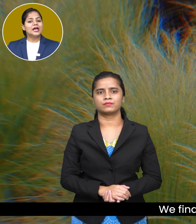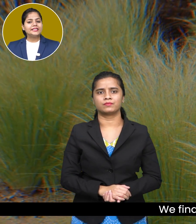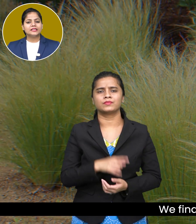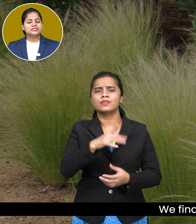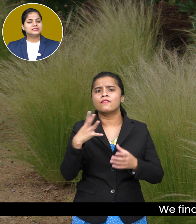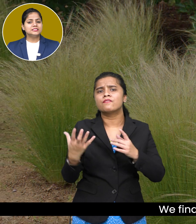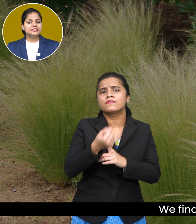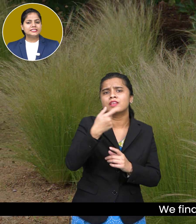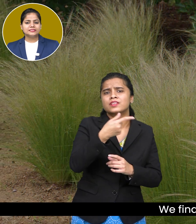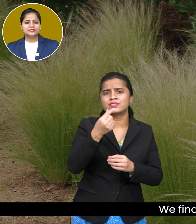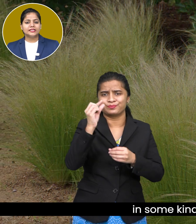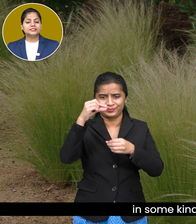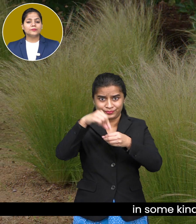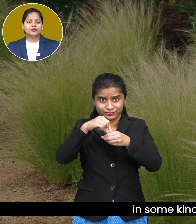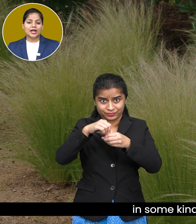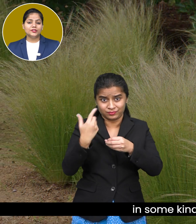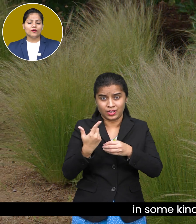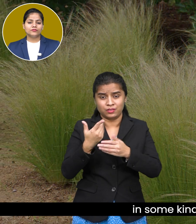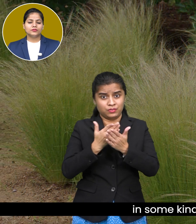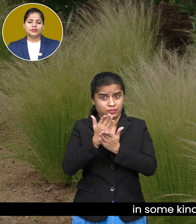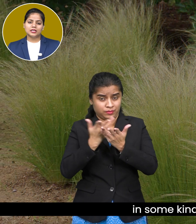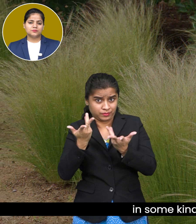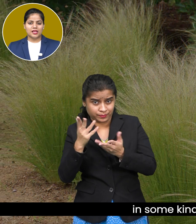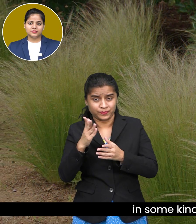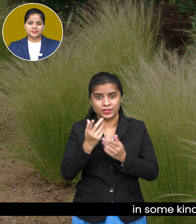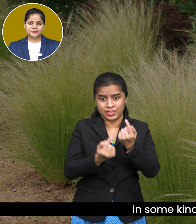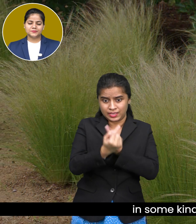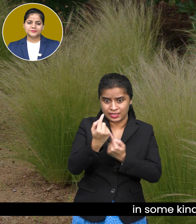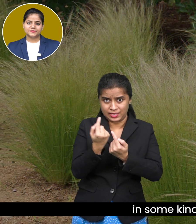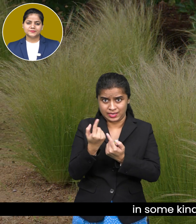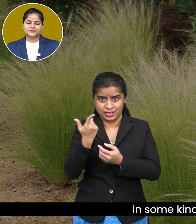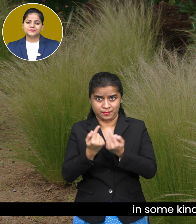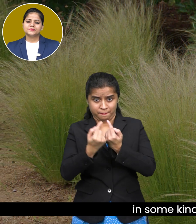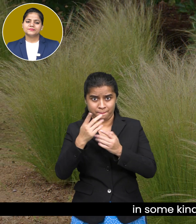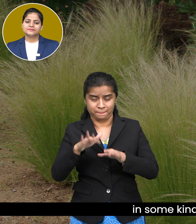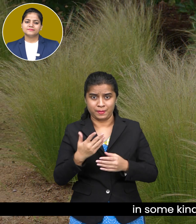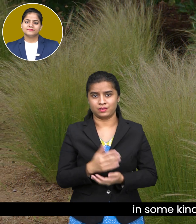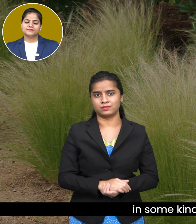We find such seeds in some kind of grass plants.